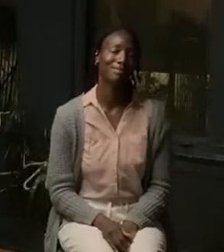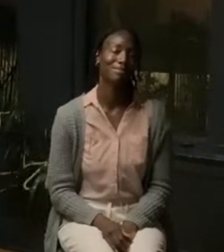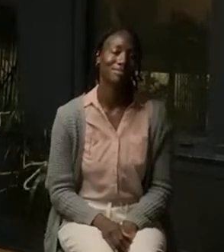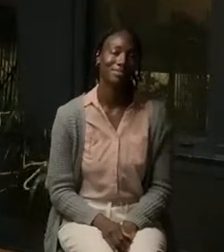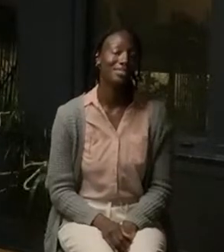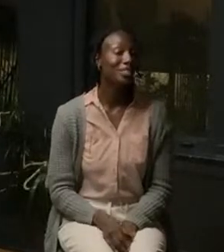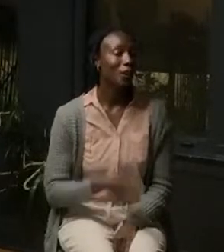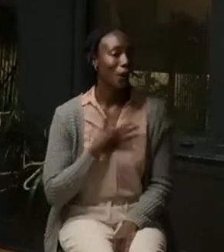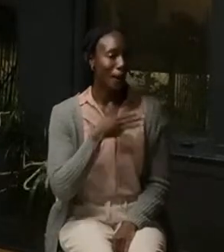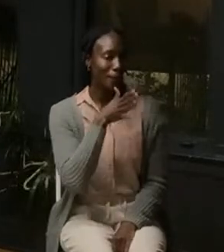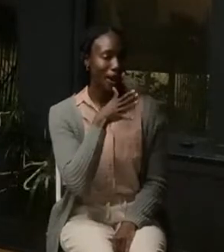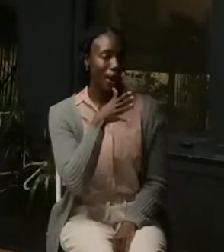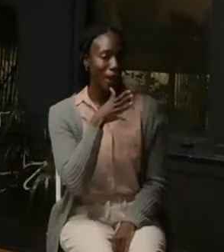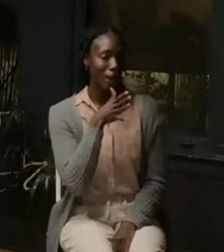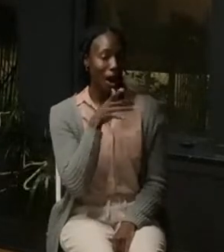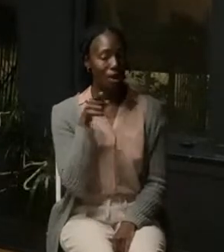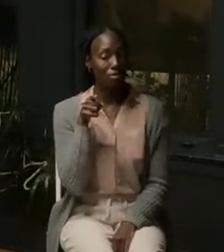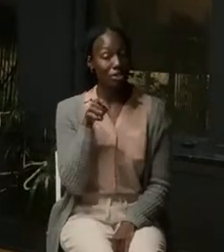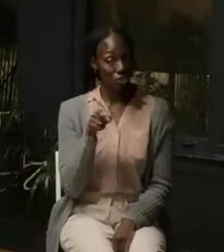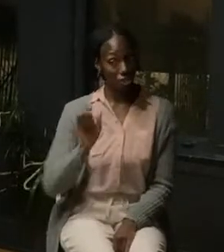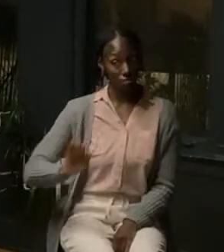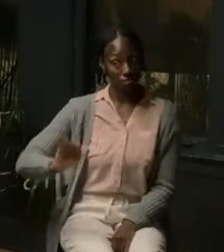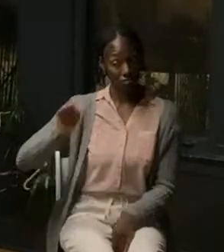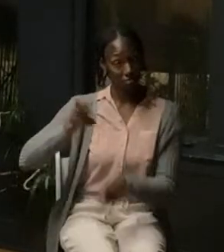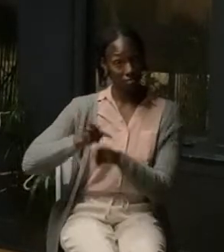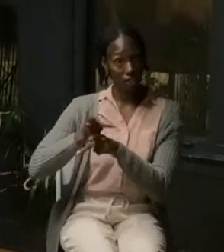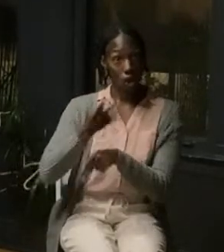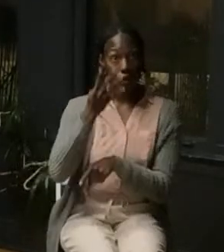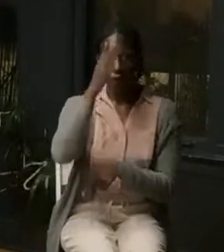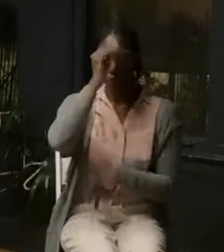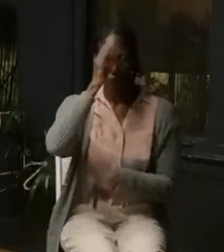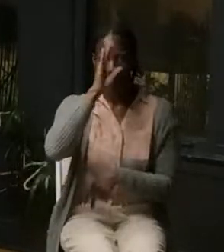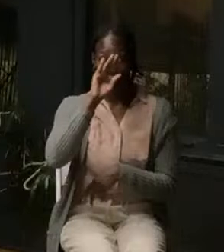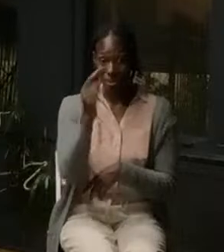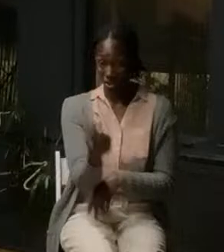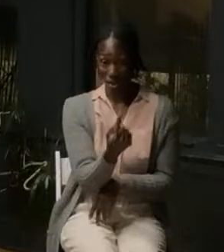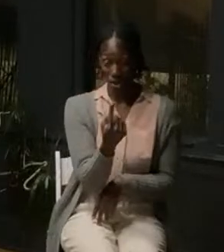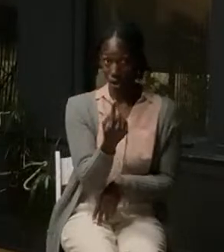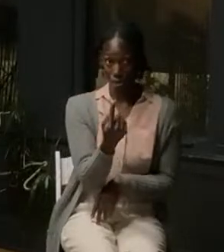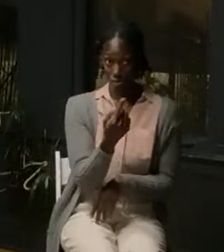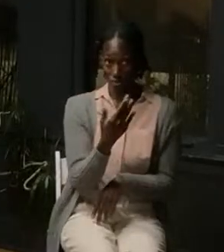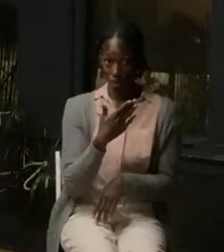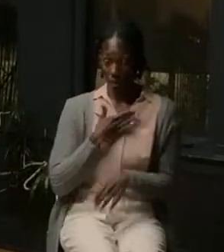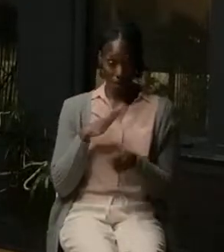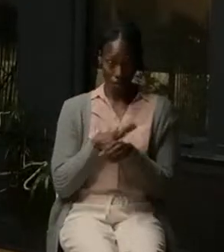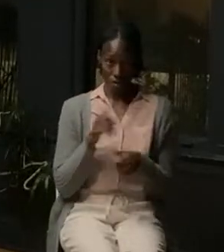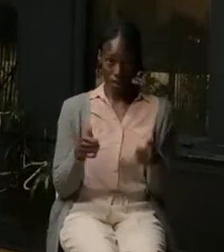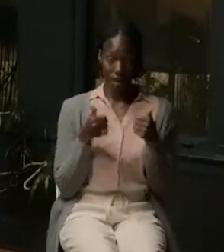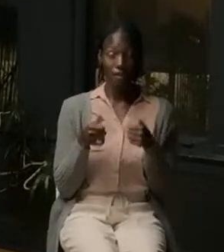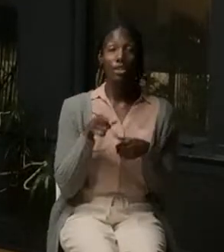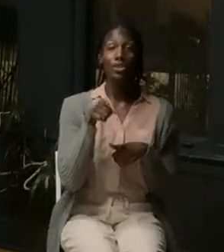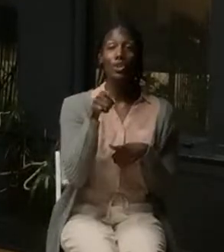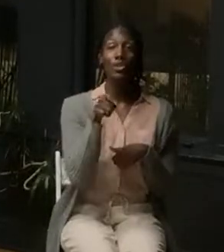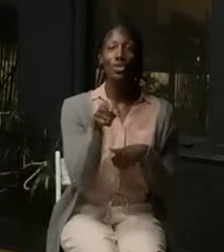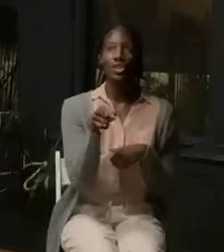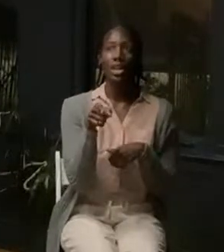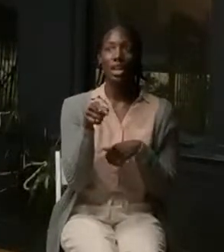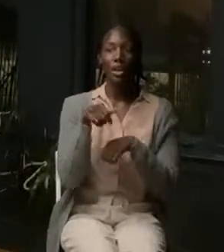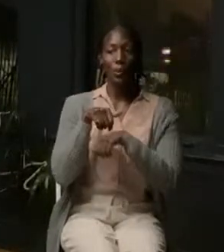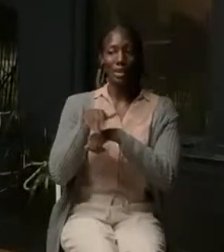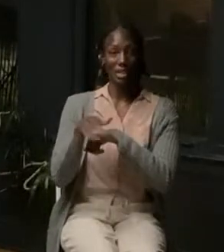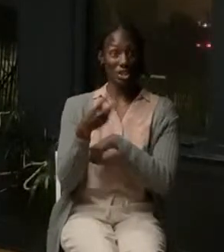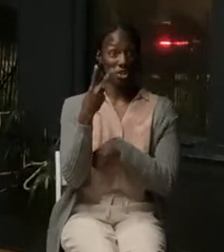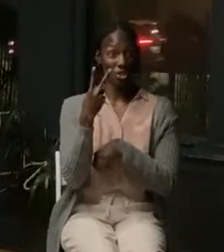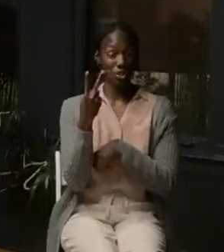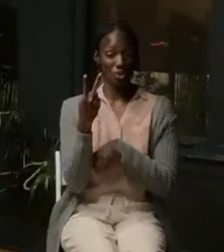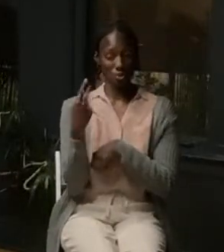So my mother, who raised 4 boys all by herself my entire life, used to send 2 of us, me and my younger